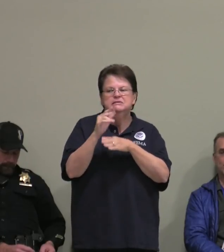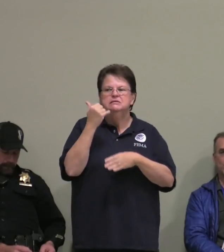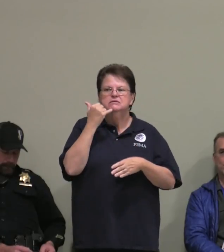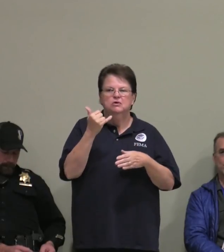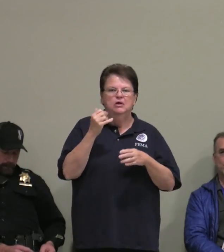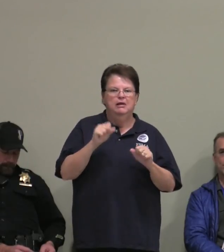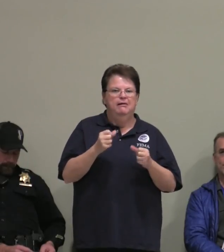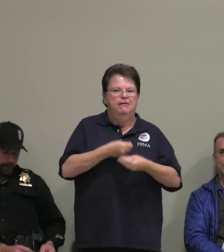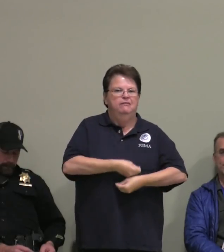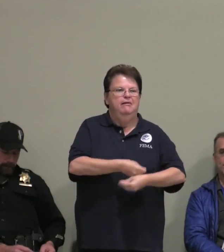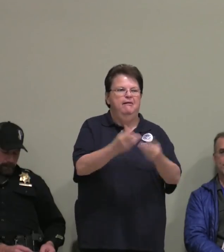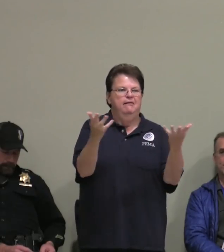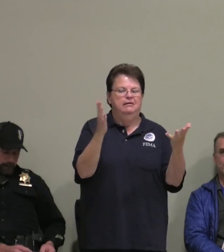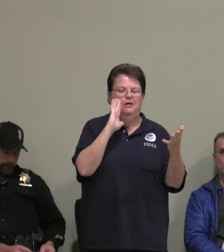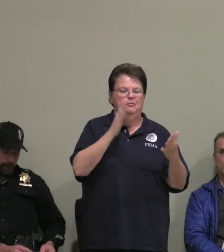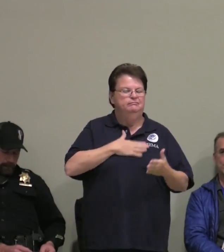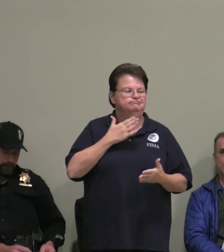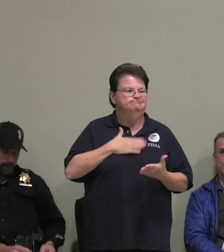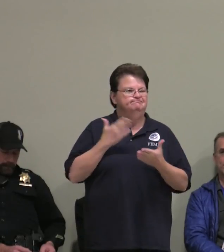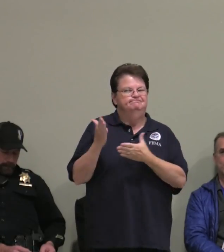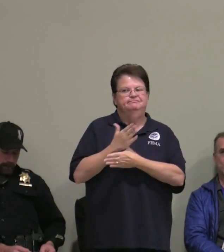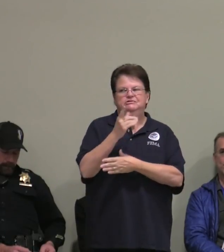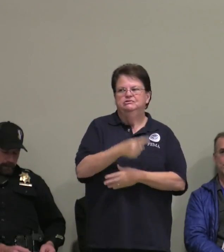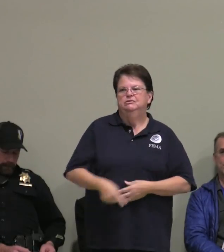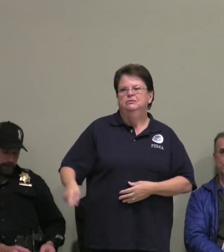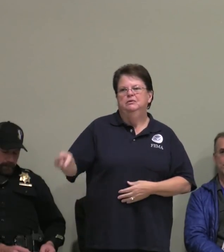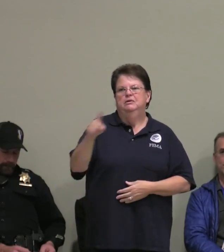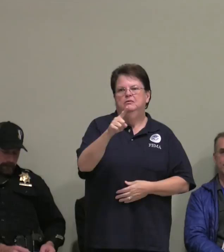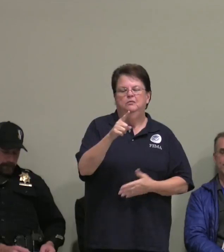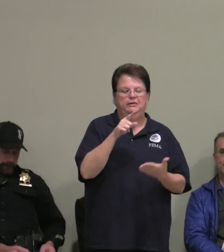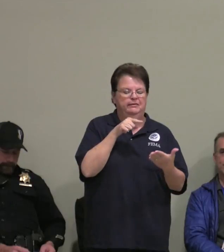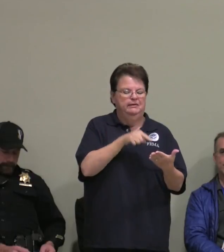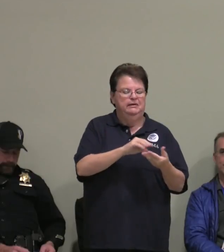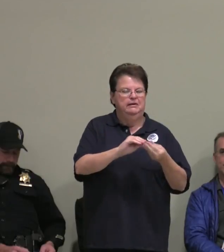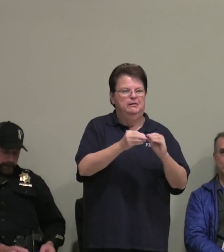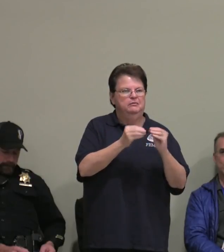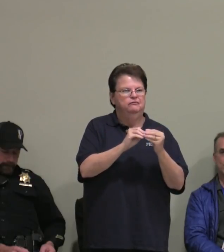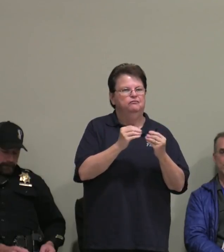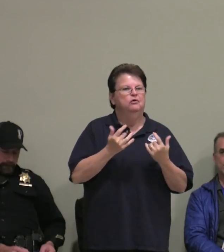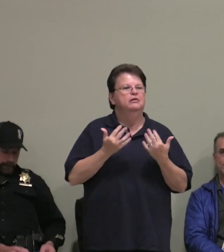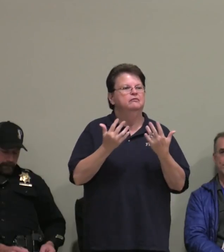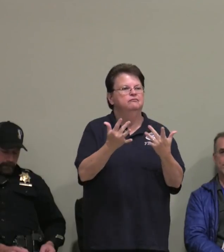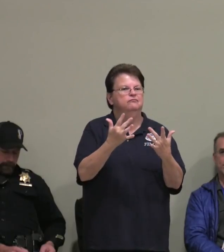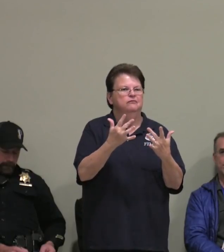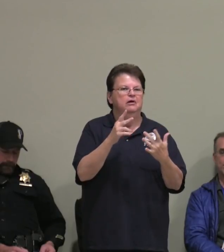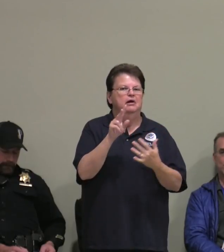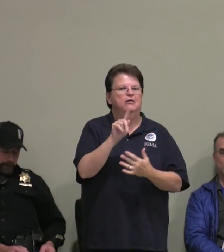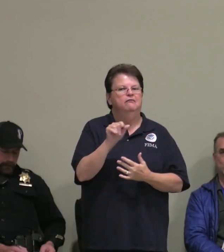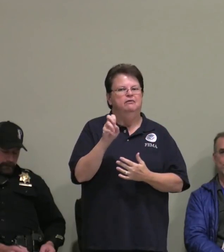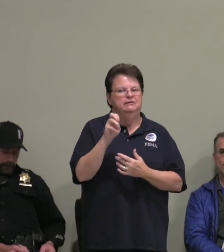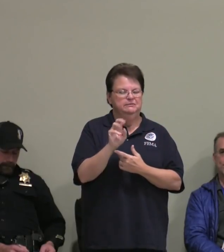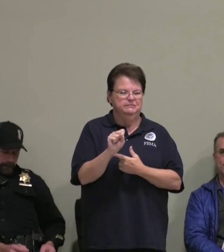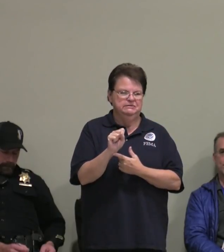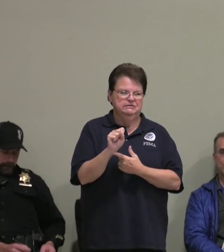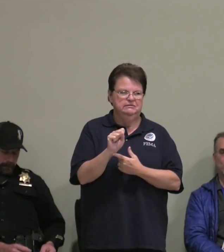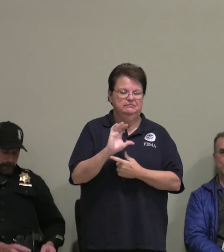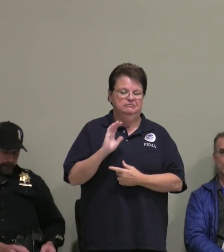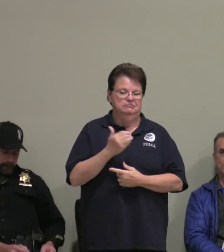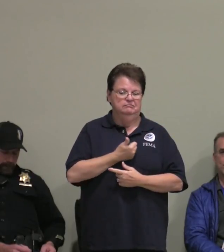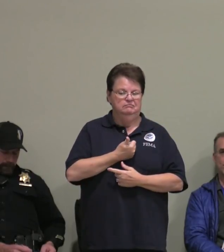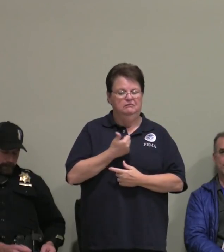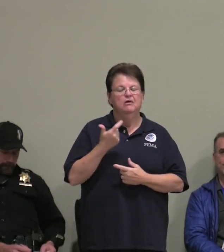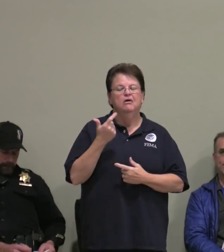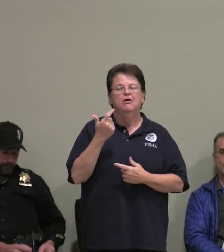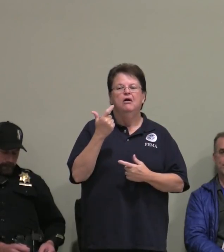I have a handout that I will be happy to provide with dedicated numbers for campfire victims. Our team is committed